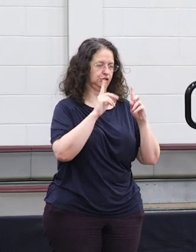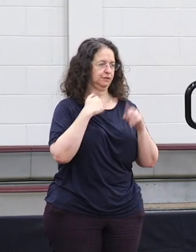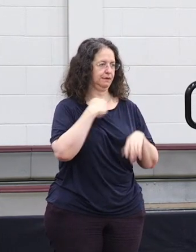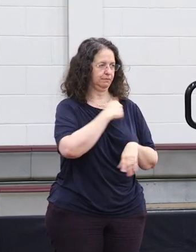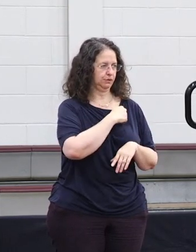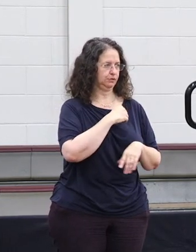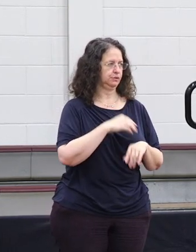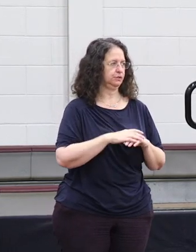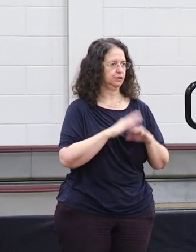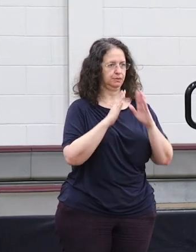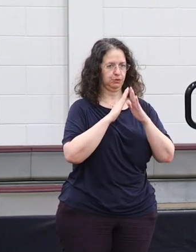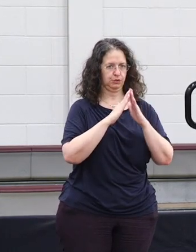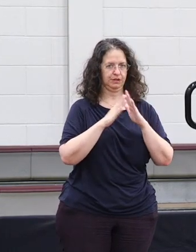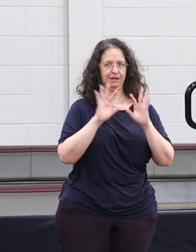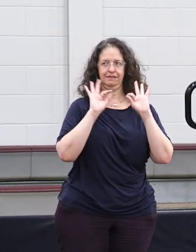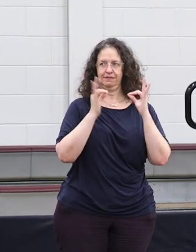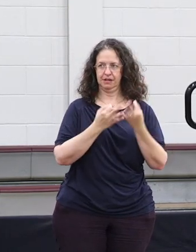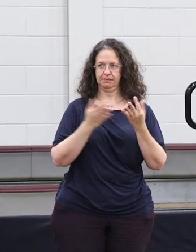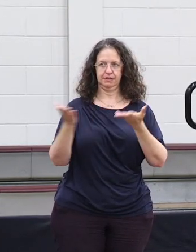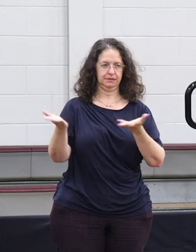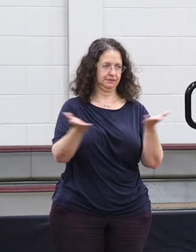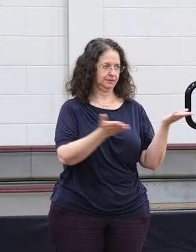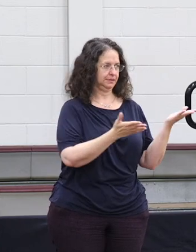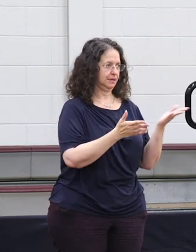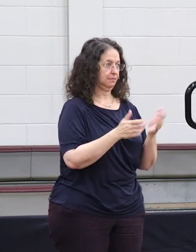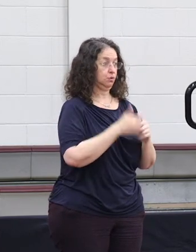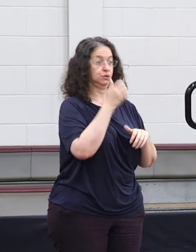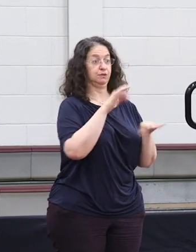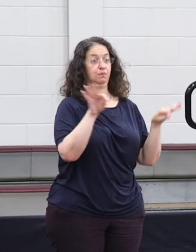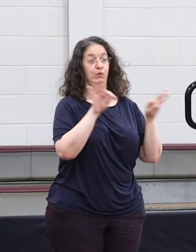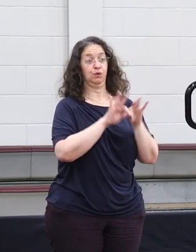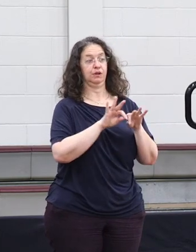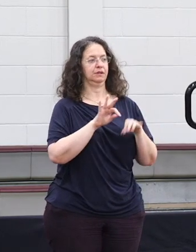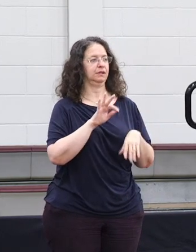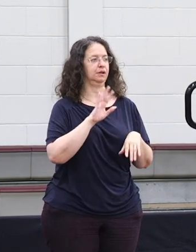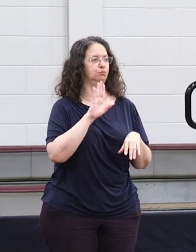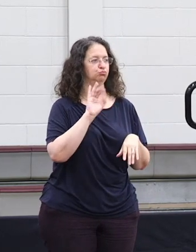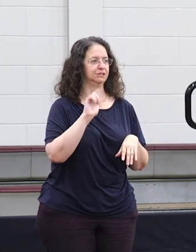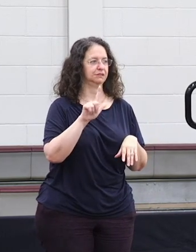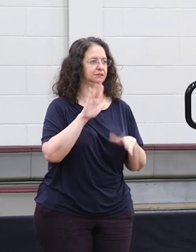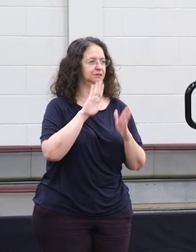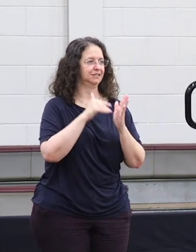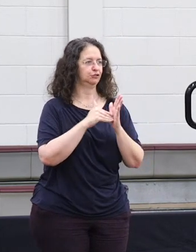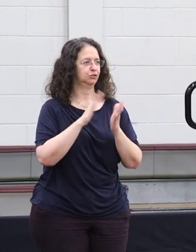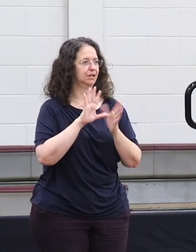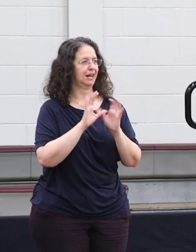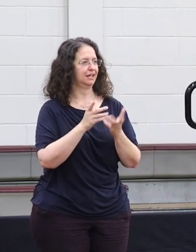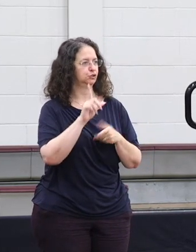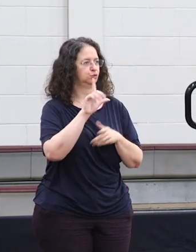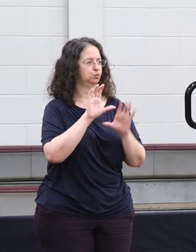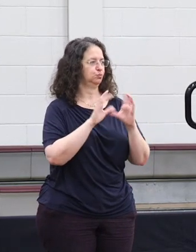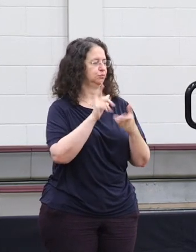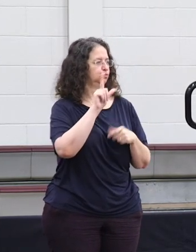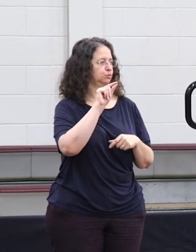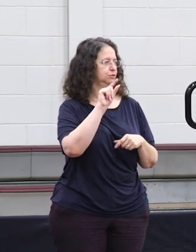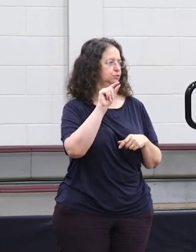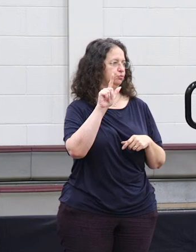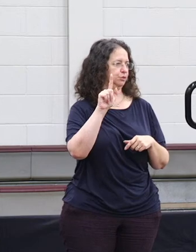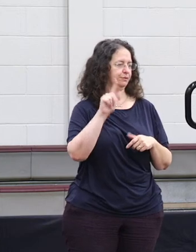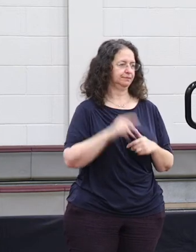community, our families, and most importantly, Bristol Central's class of 2021.